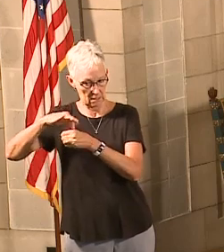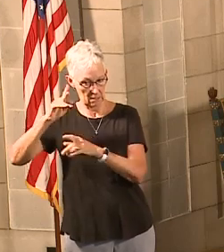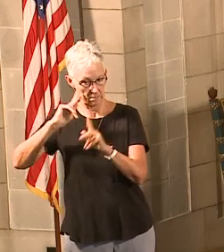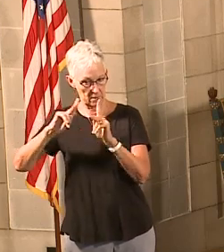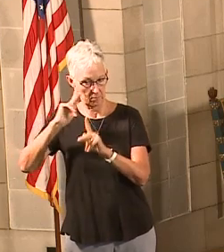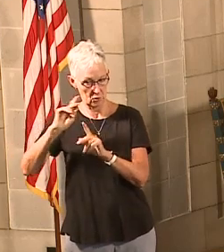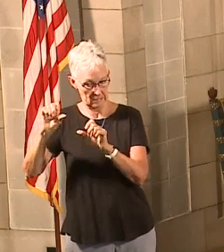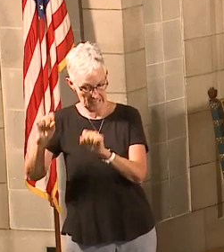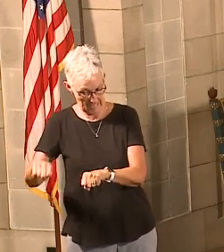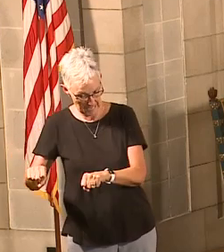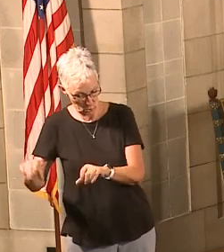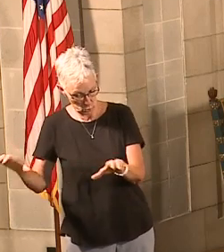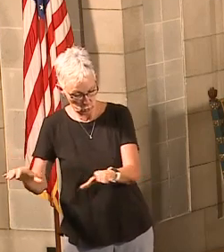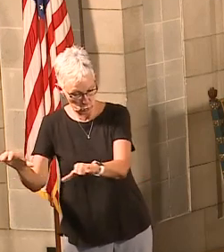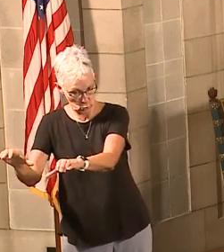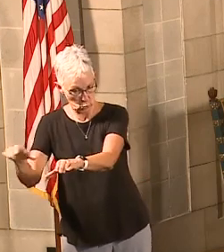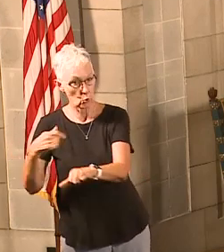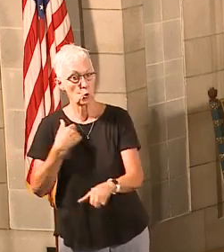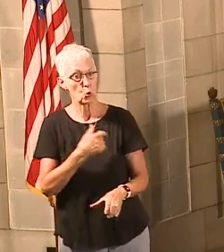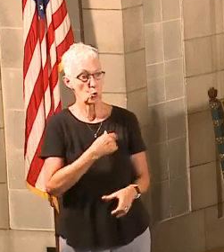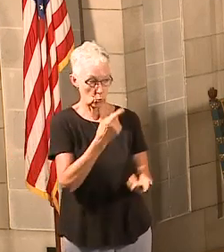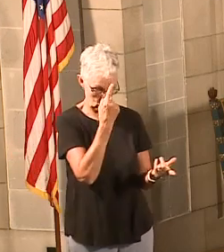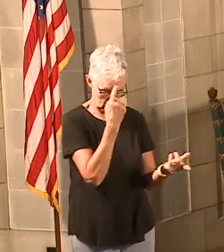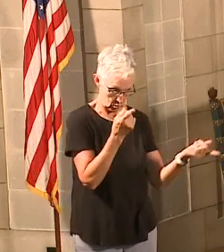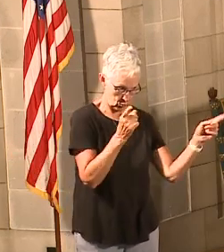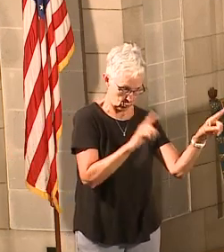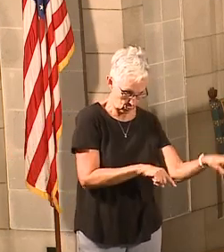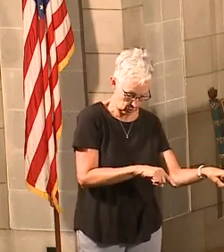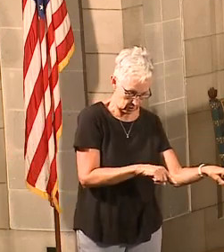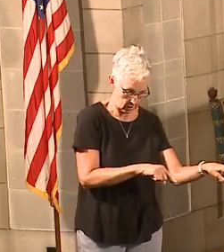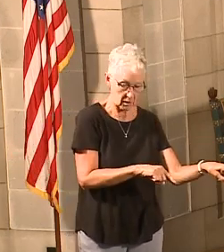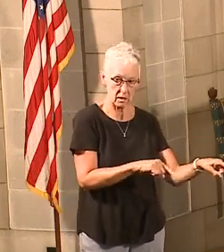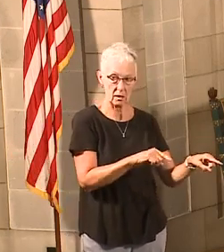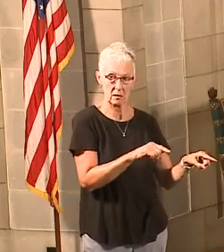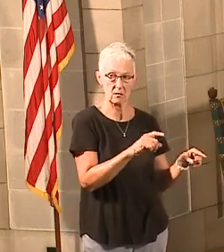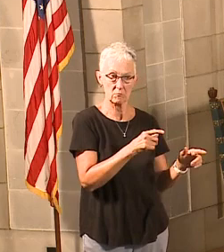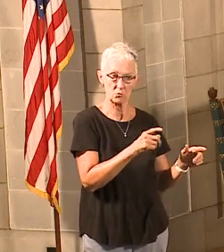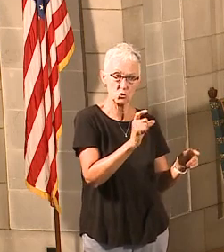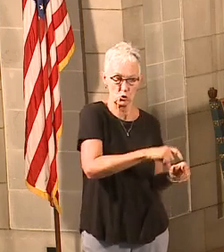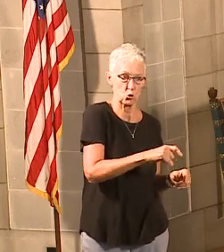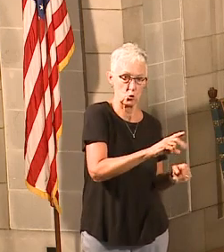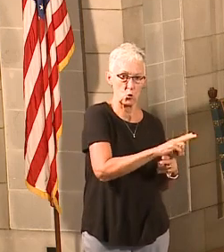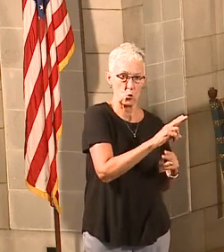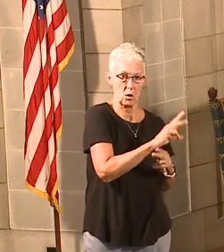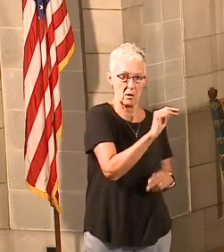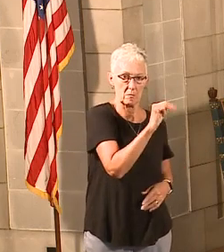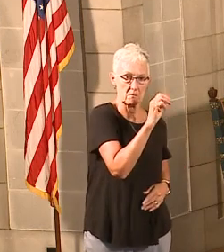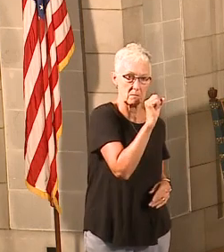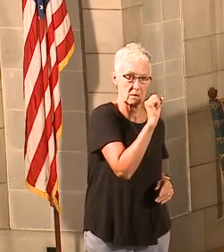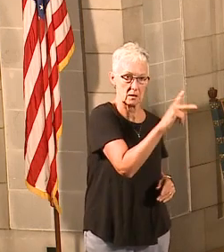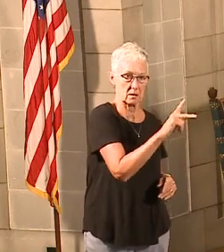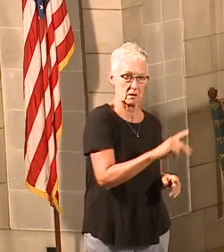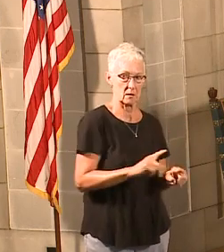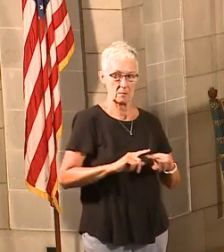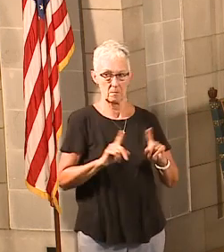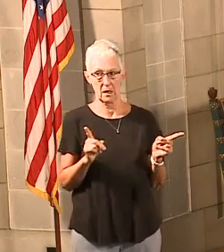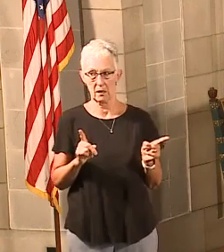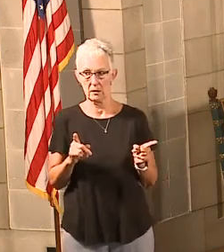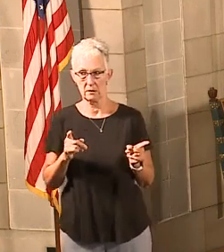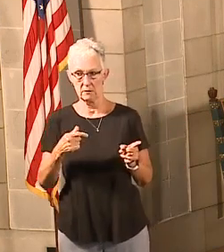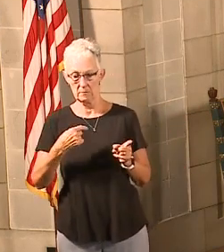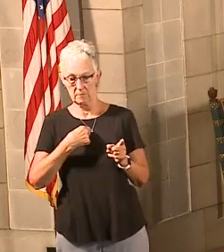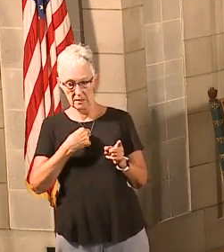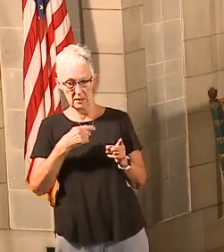while we all agree on masks, the mandate is actually a public policy issue. So that falls into the realm of myself and the other elected